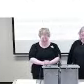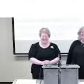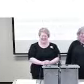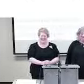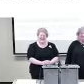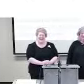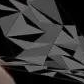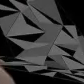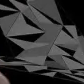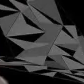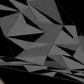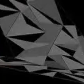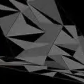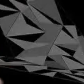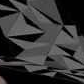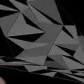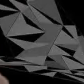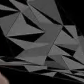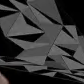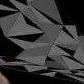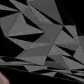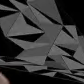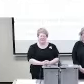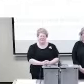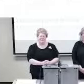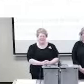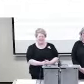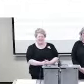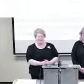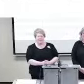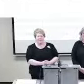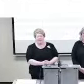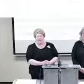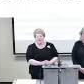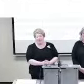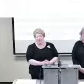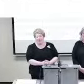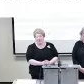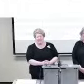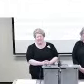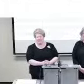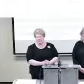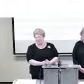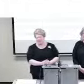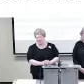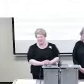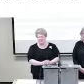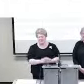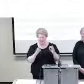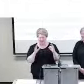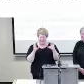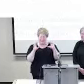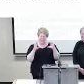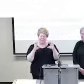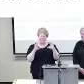you okay i like that one a lot noah when you have conflicting my thought is to split it up